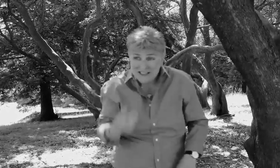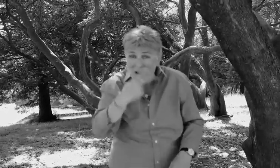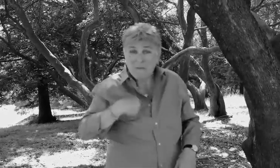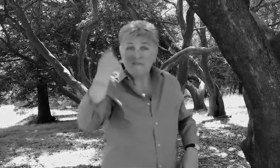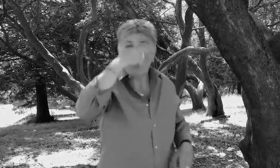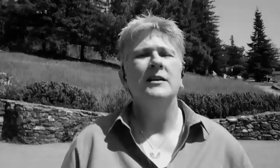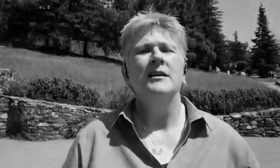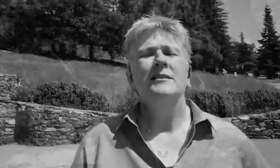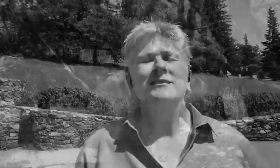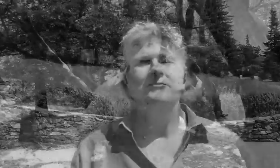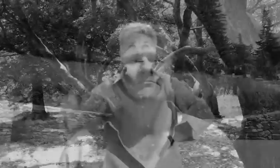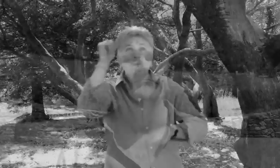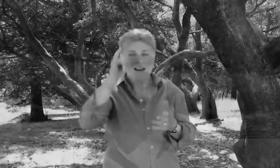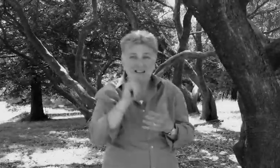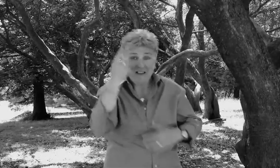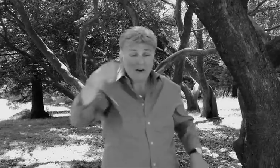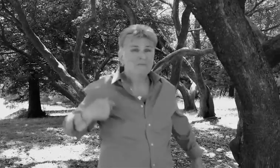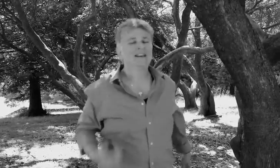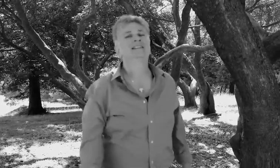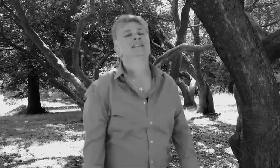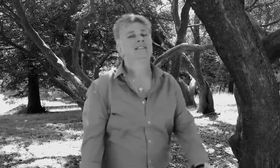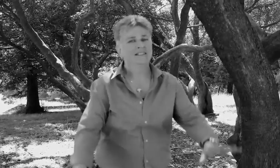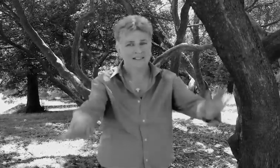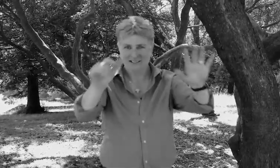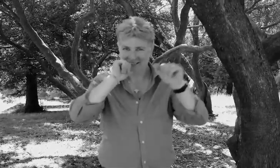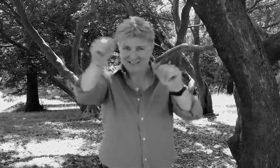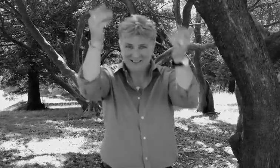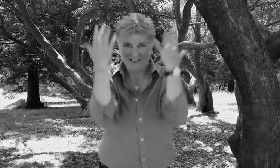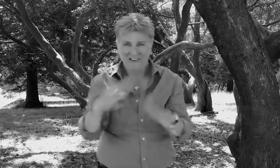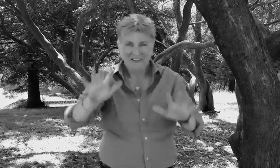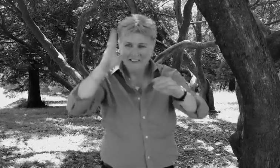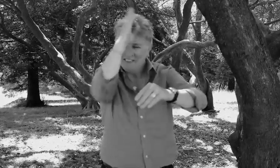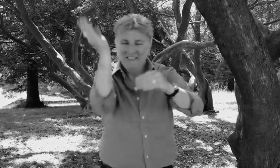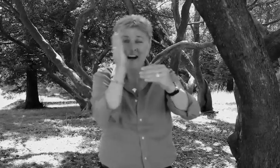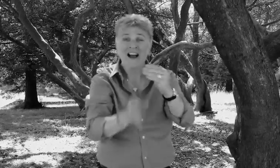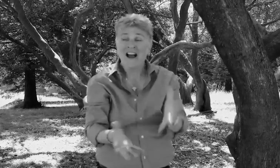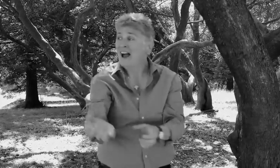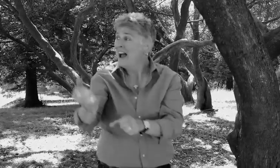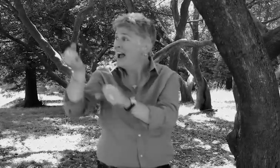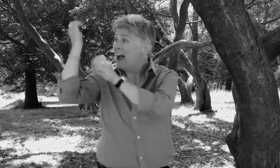my face and that you'd be reminded that for me it isn't over.